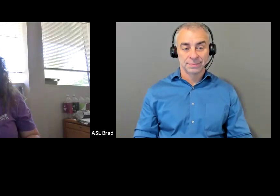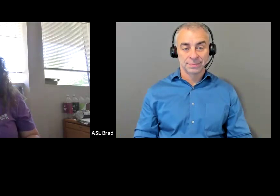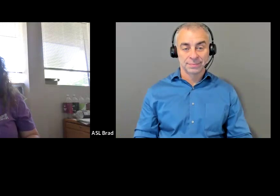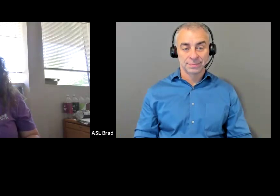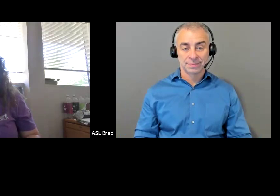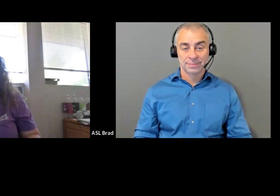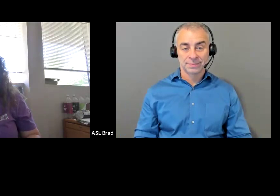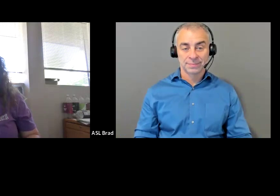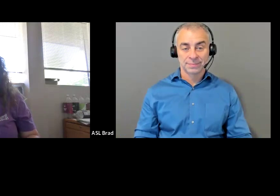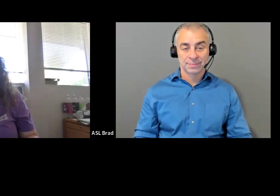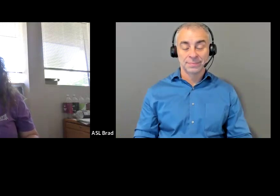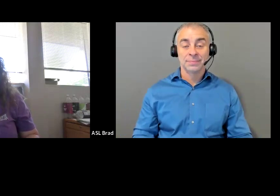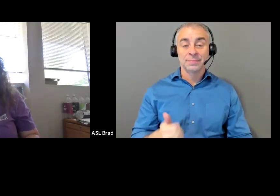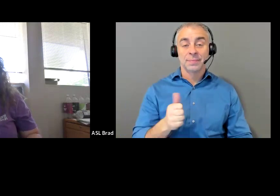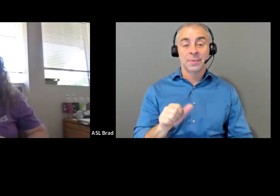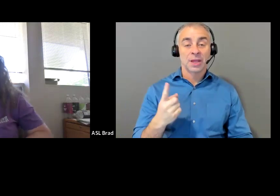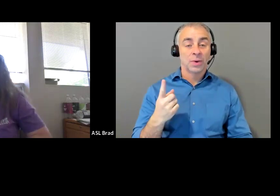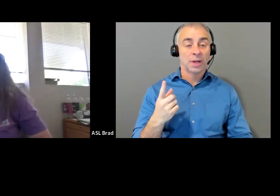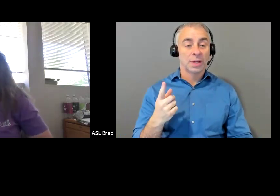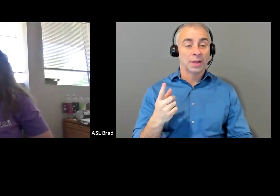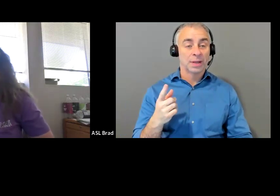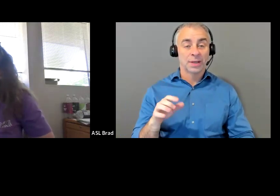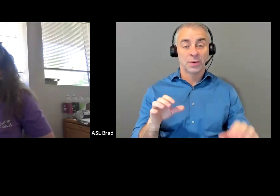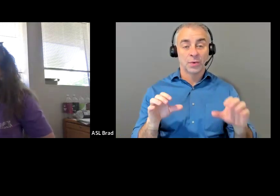Does anyone do